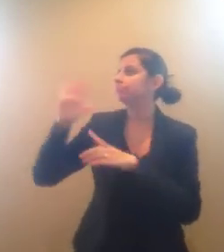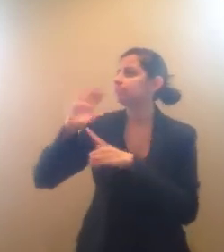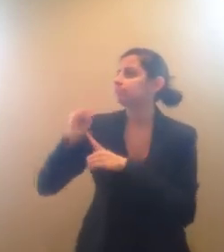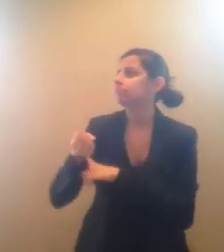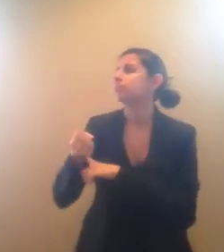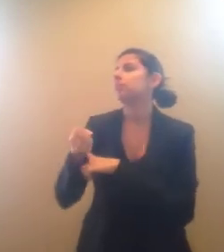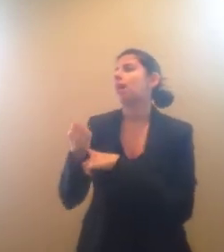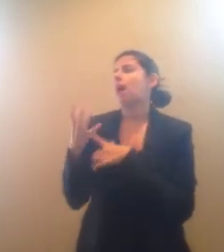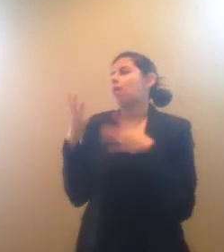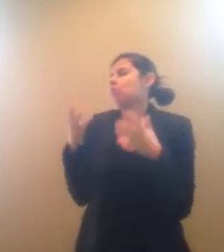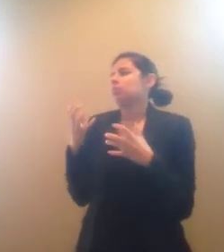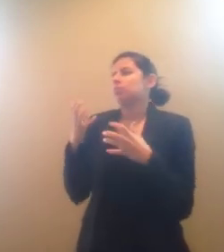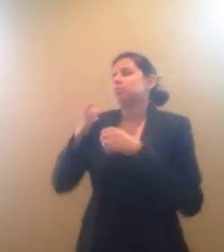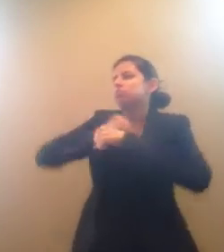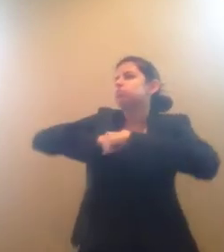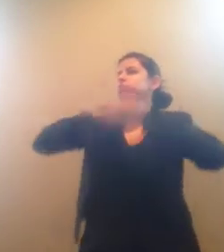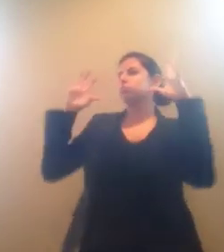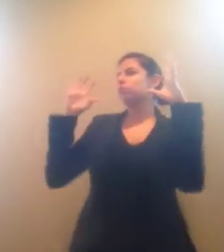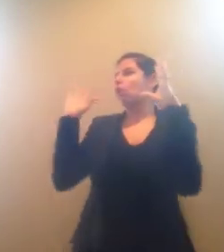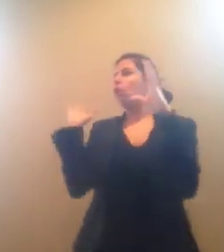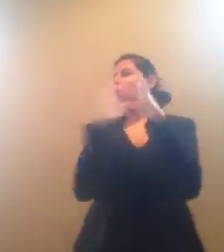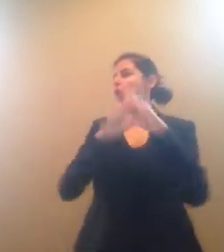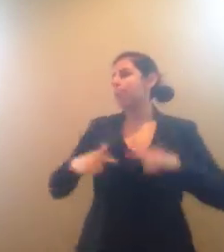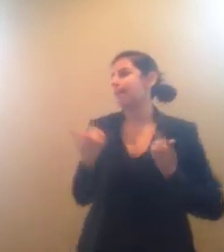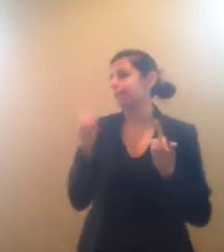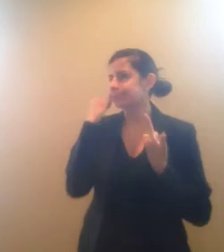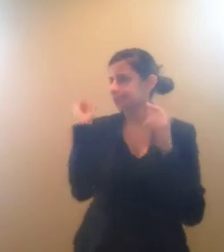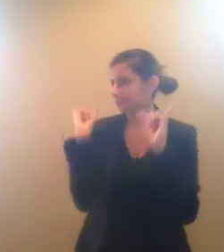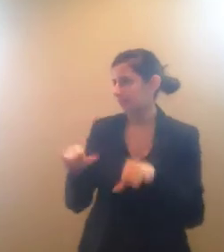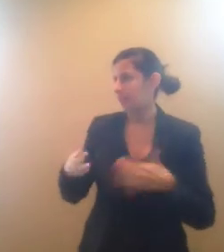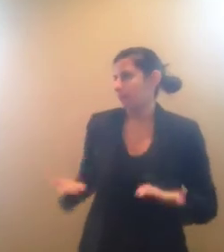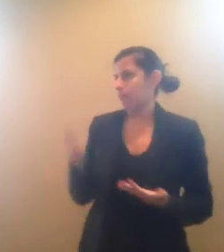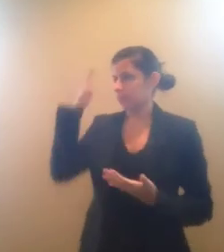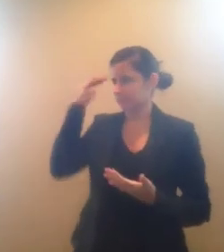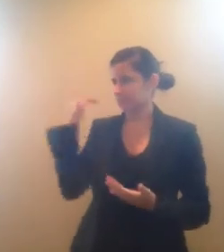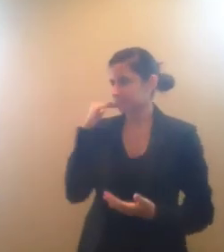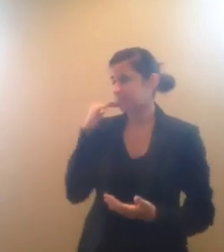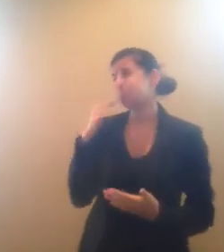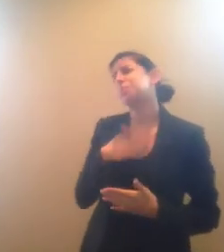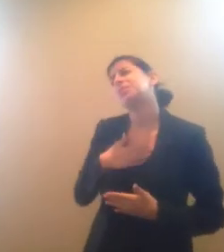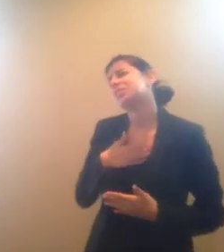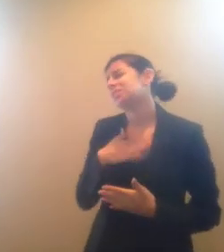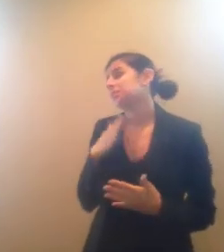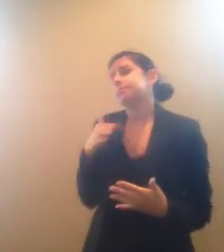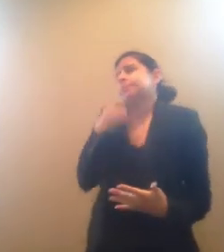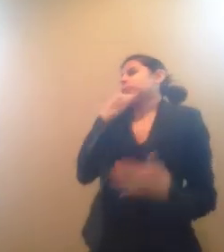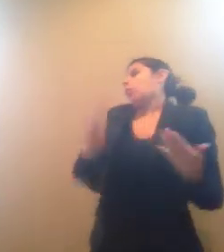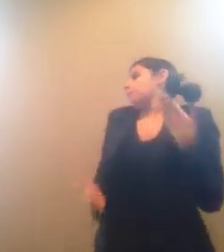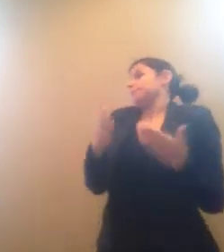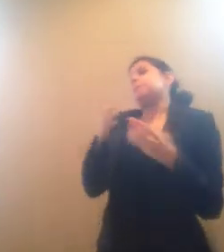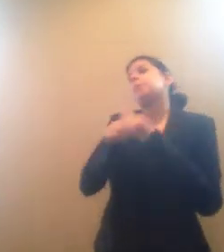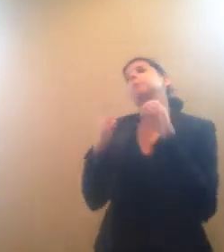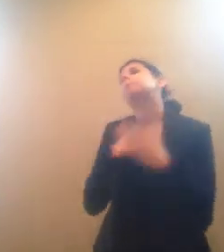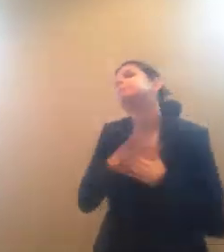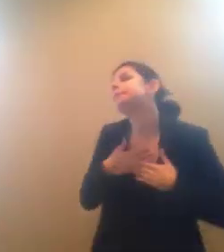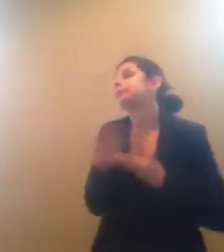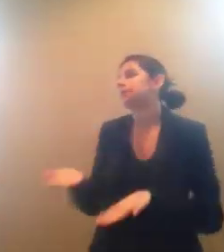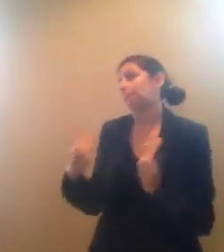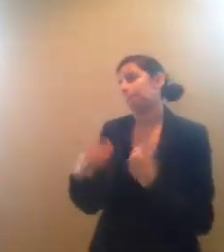stays here. And I could be wrong, I don't know, but I wish he'd come tomorrow. So these two came to lunch, and we got thrown out of the